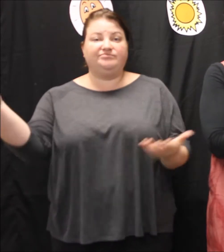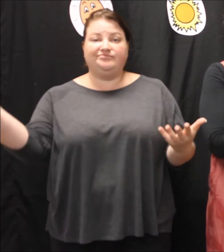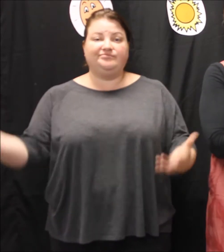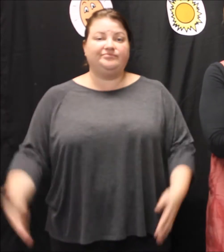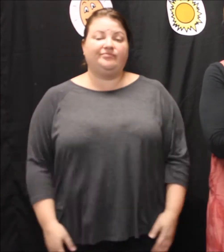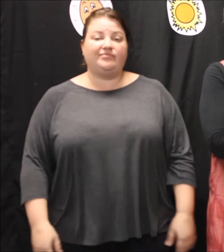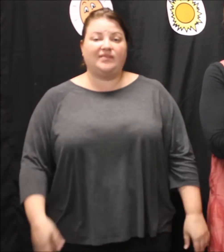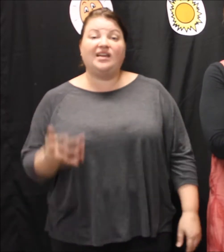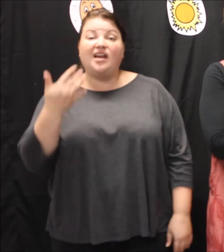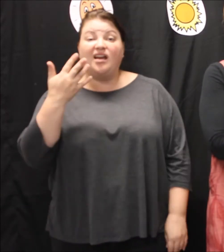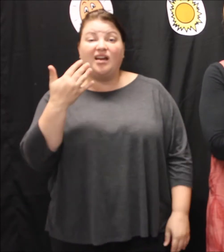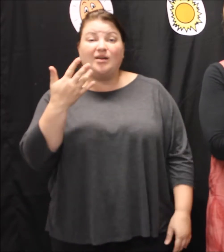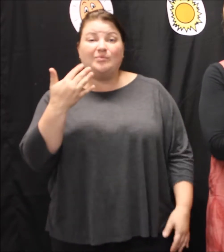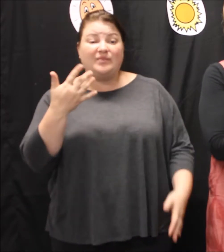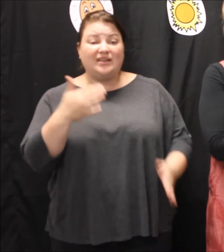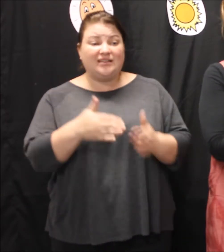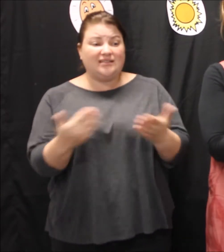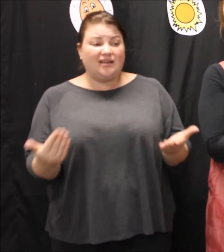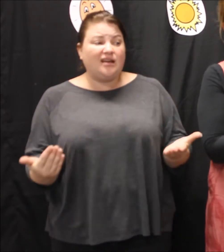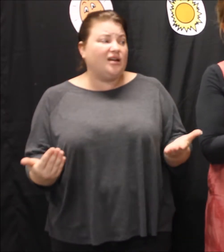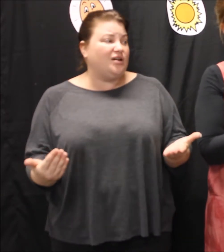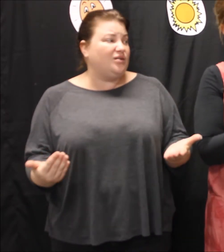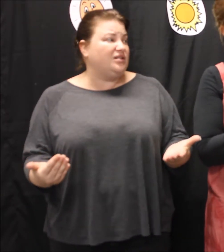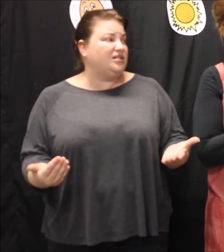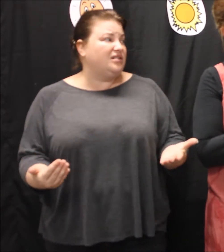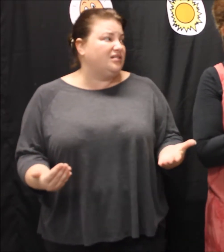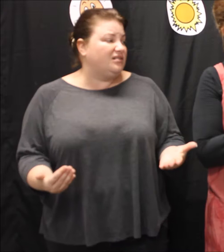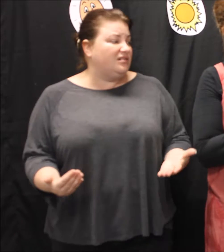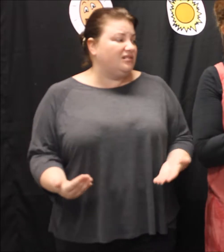many buttons are left?